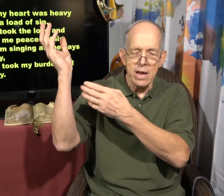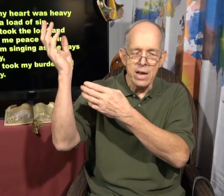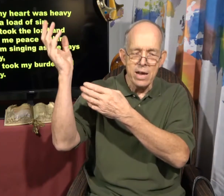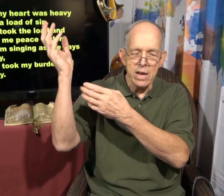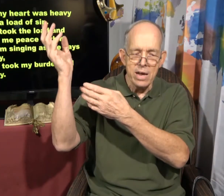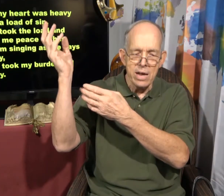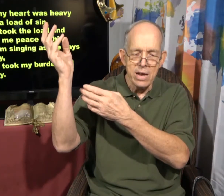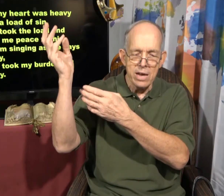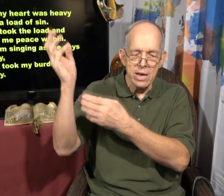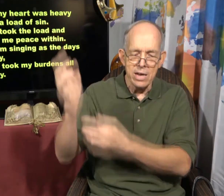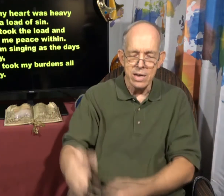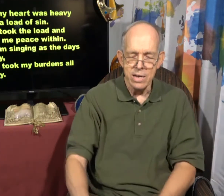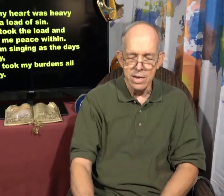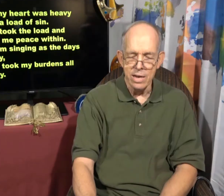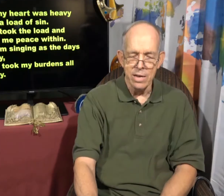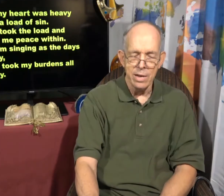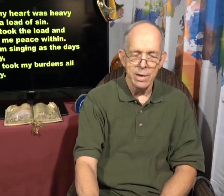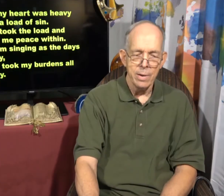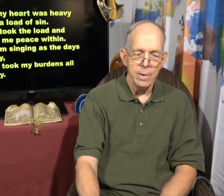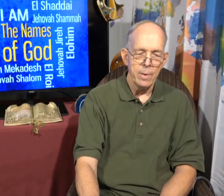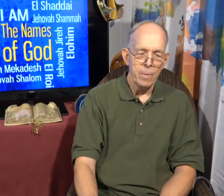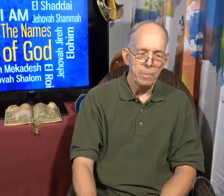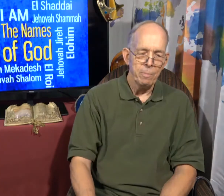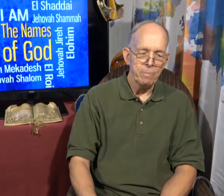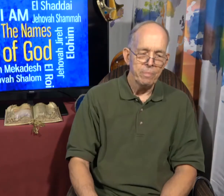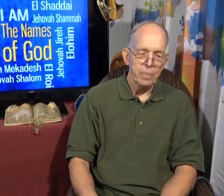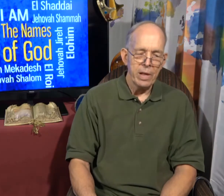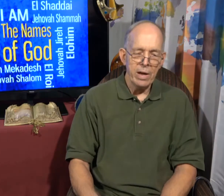my burden all